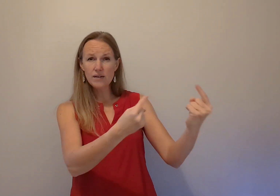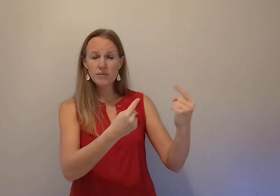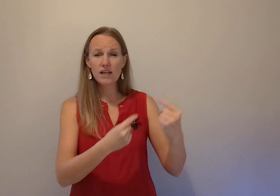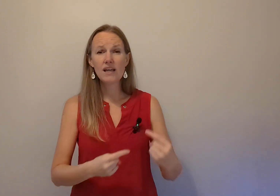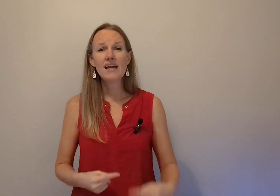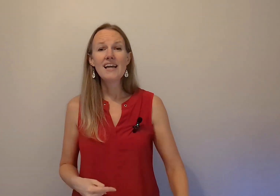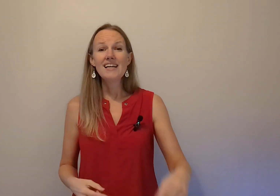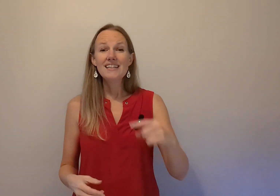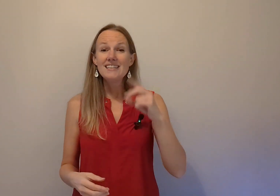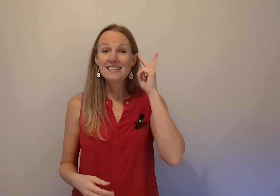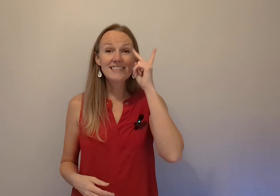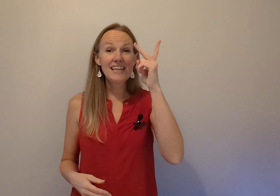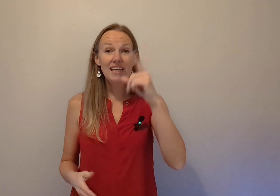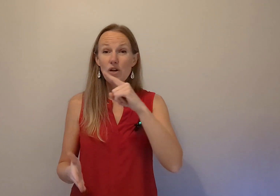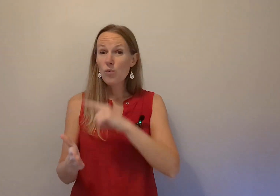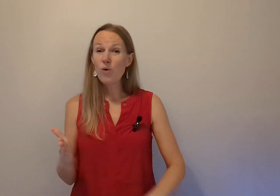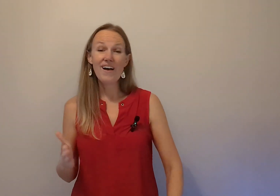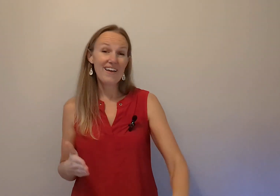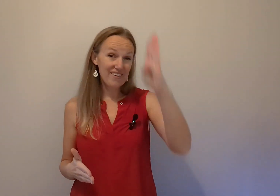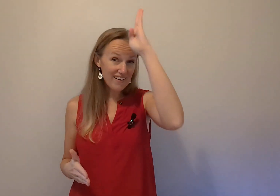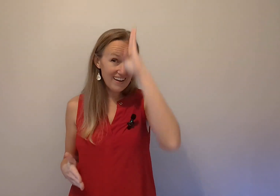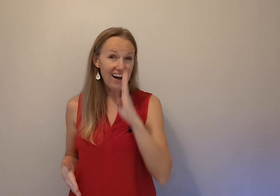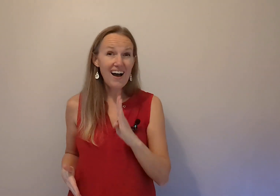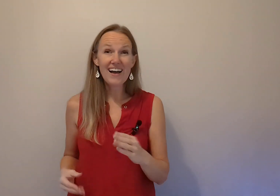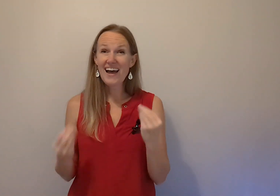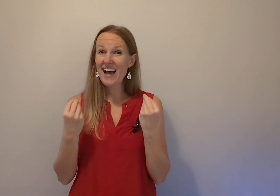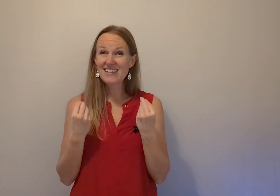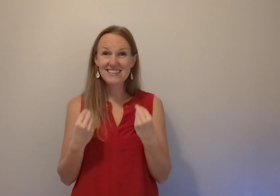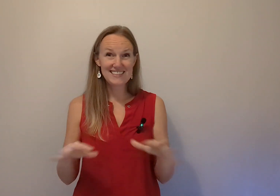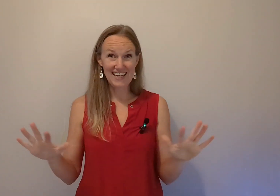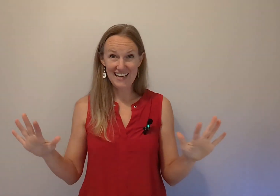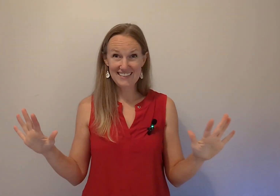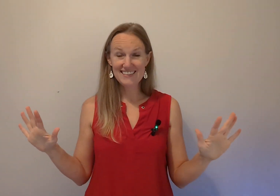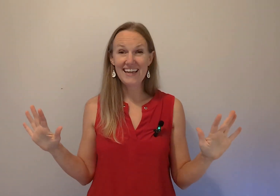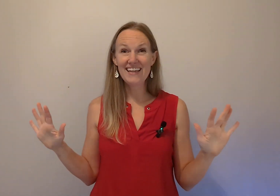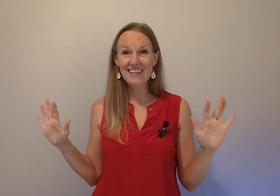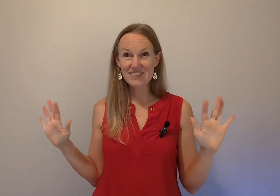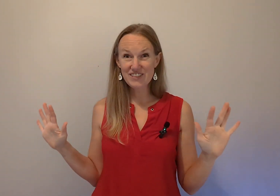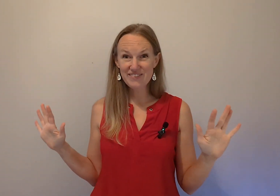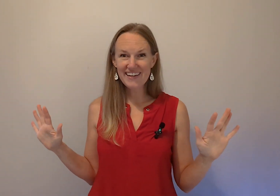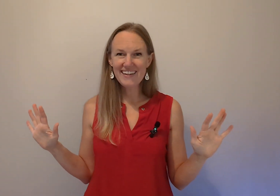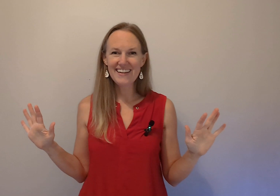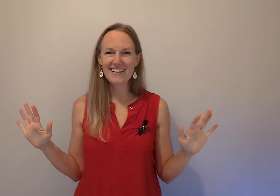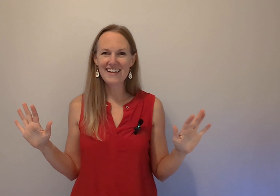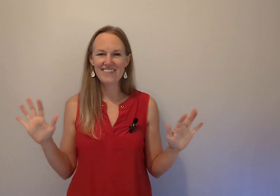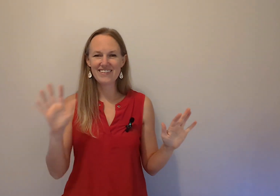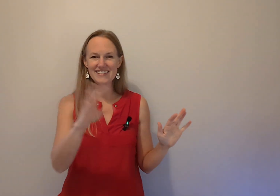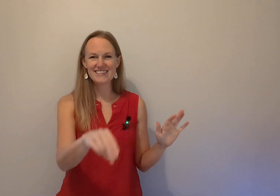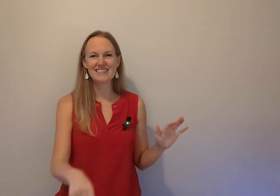come. See what your God has done. Okay, that's verse 1. And then verse